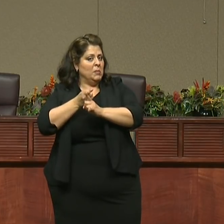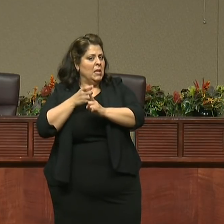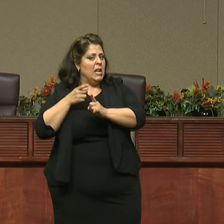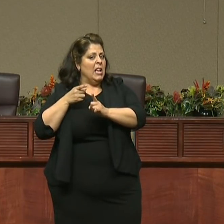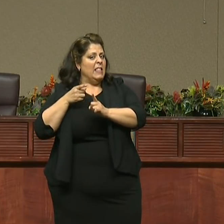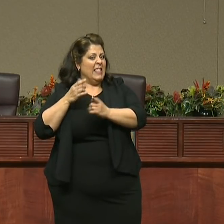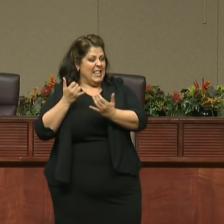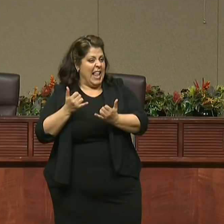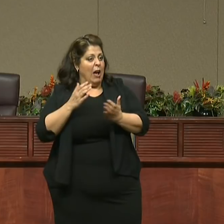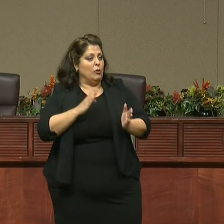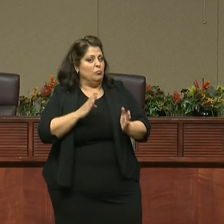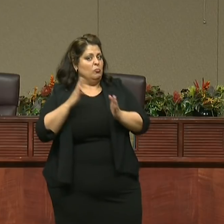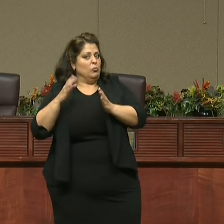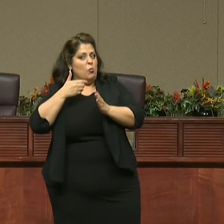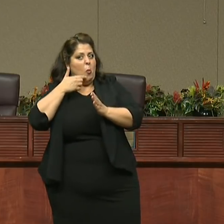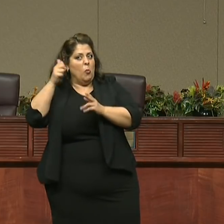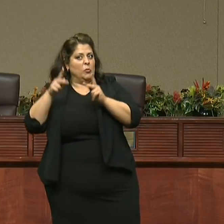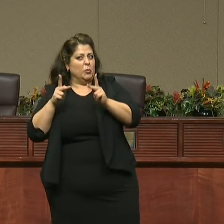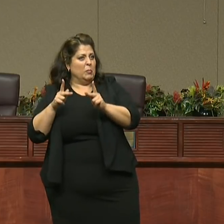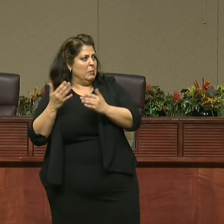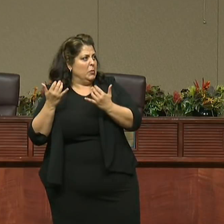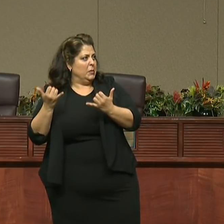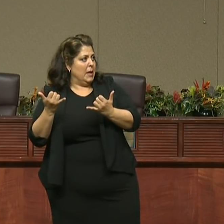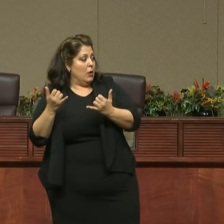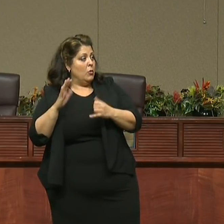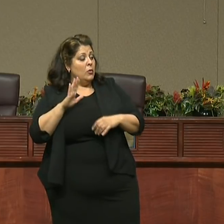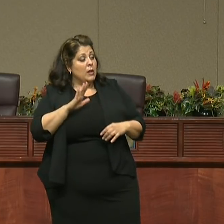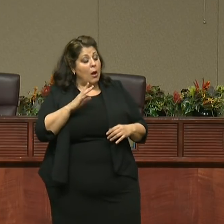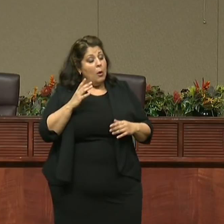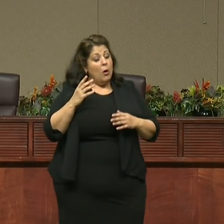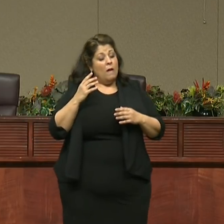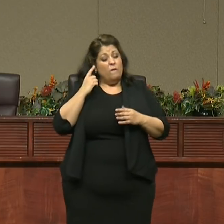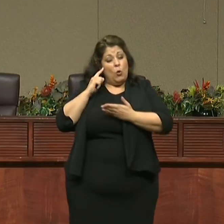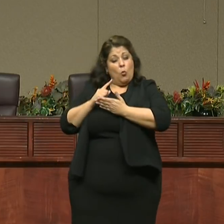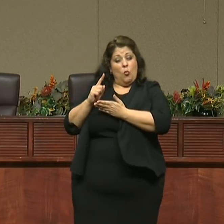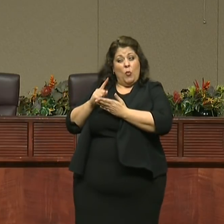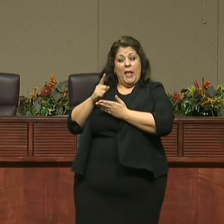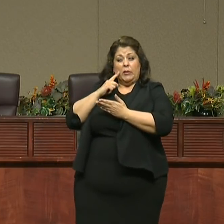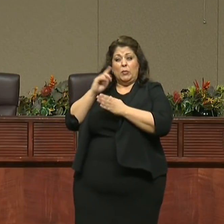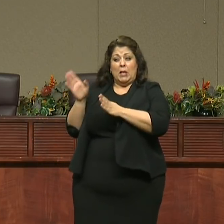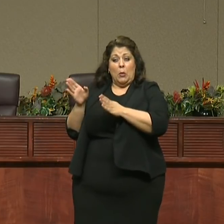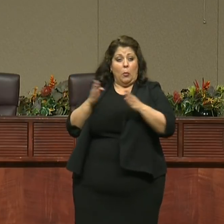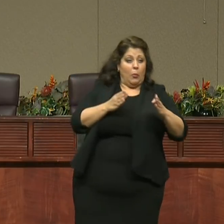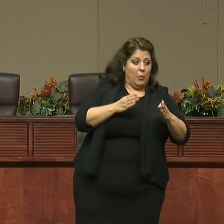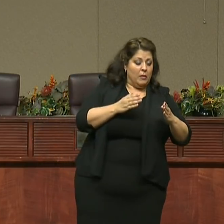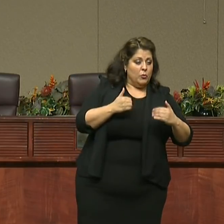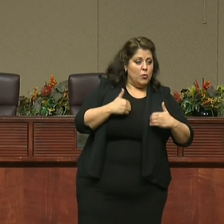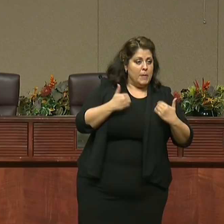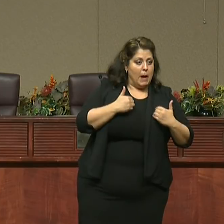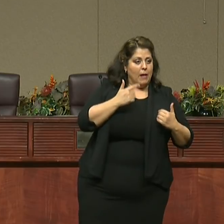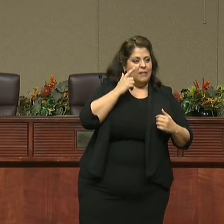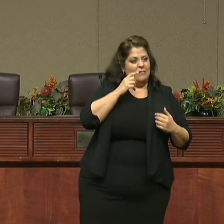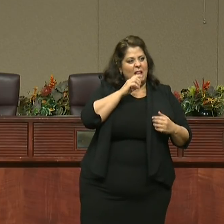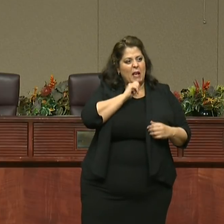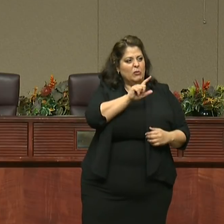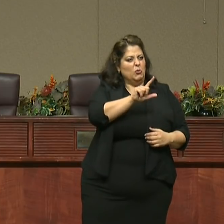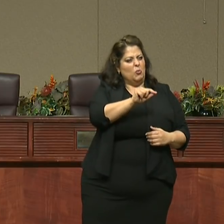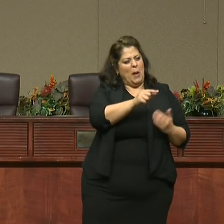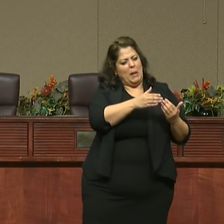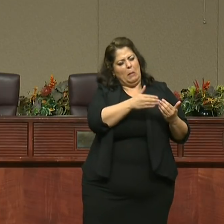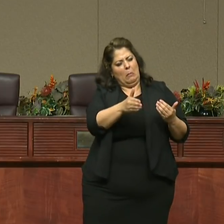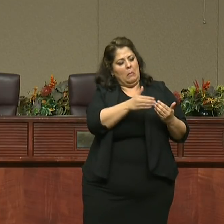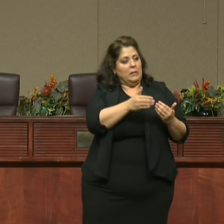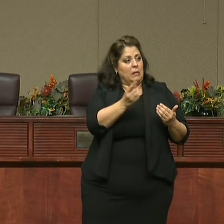For weeks we've been talking about the positivity basically hitting the 20-somethings. Do you think this is a result of the family situations,